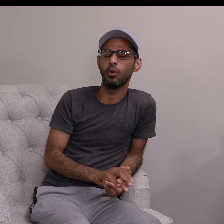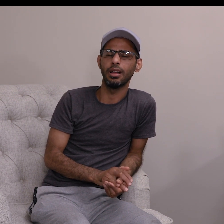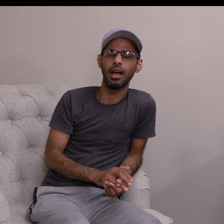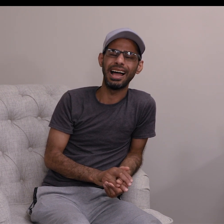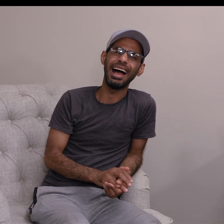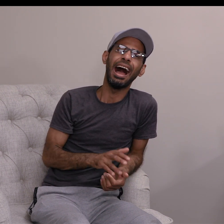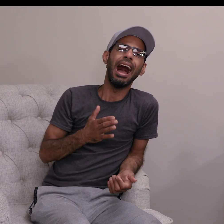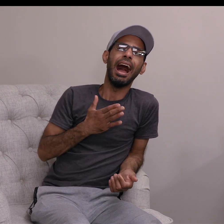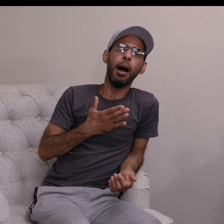services or...